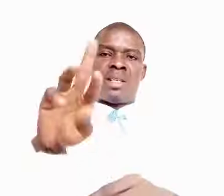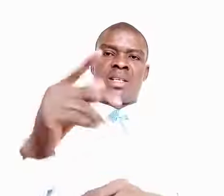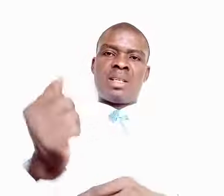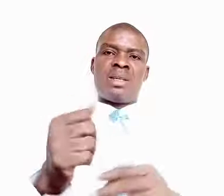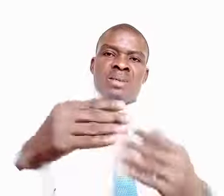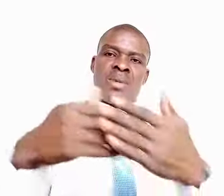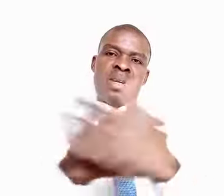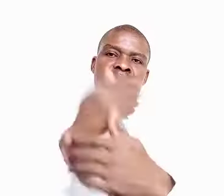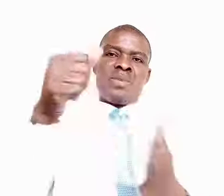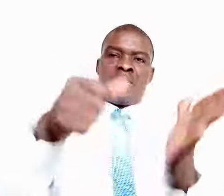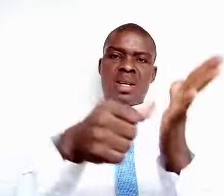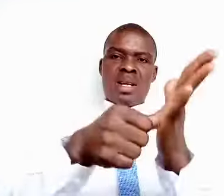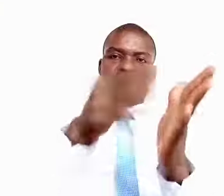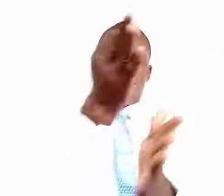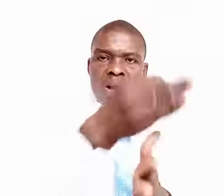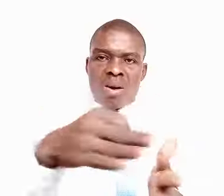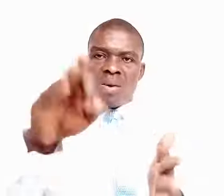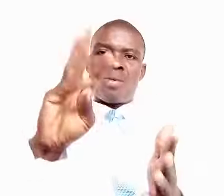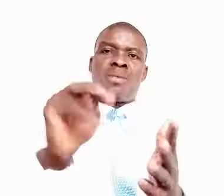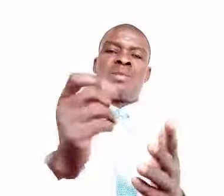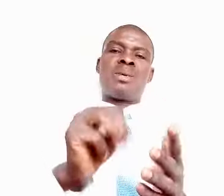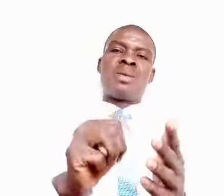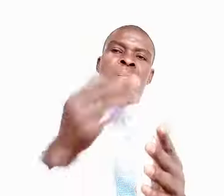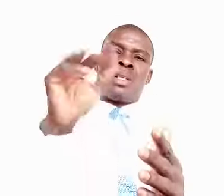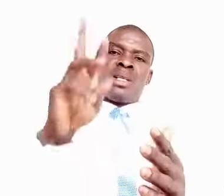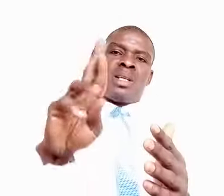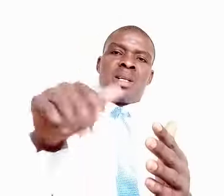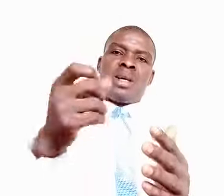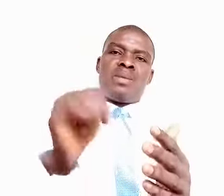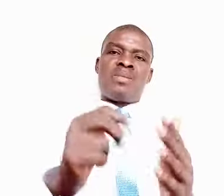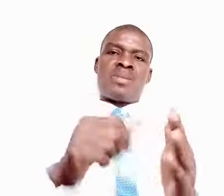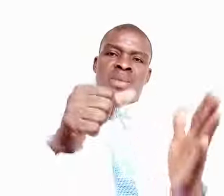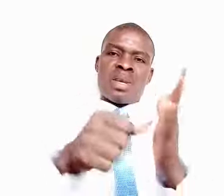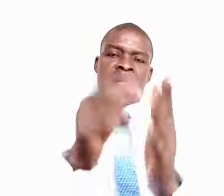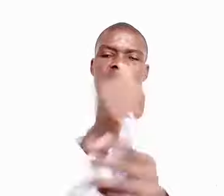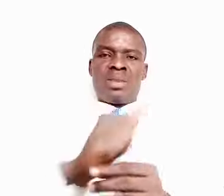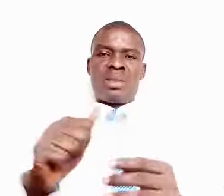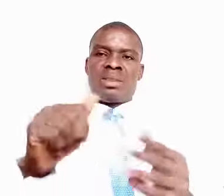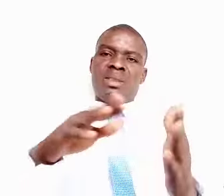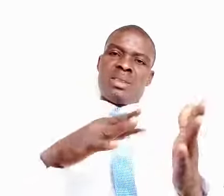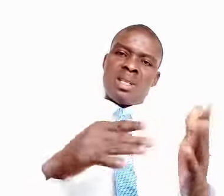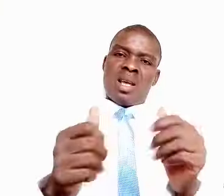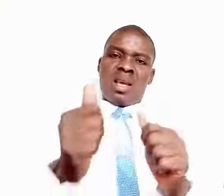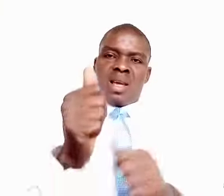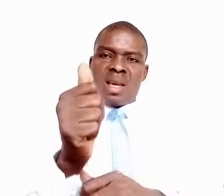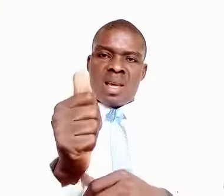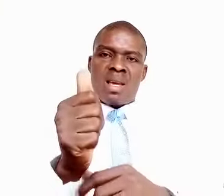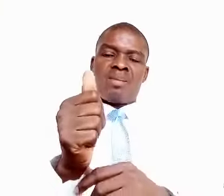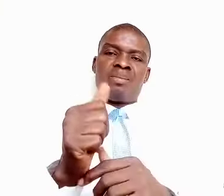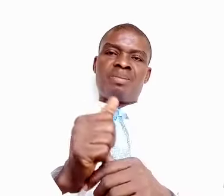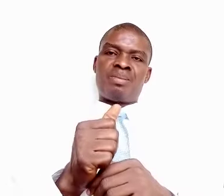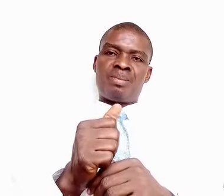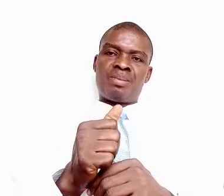alphabet. For example, the rhyme scheme in Wordsworth's stanza is ABAB,